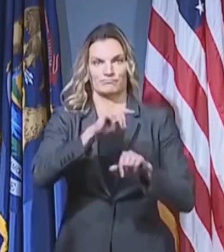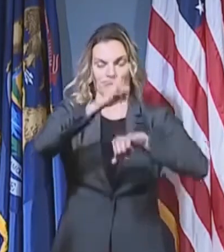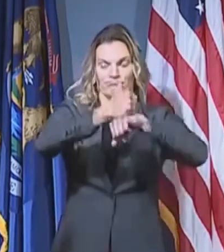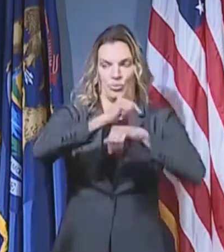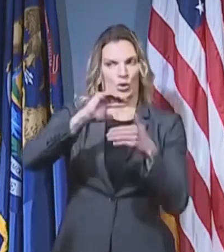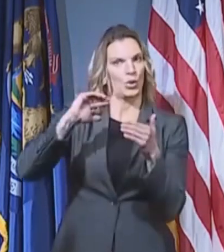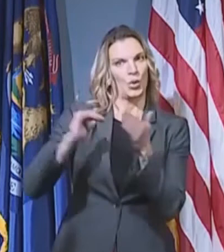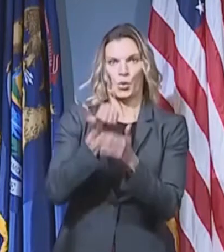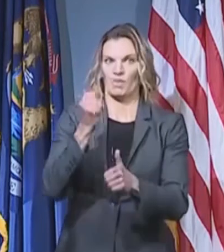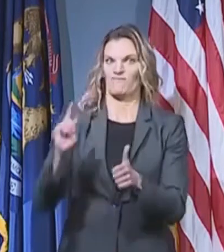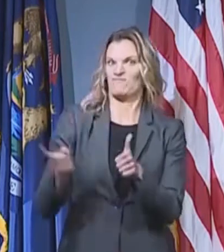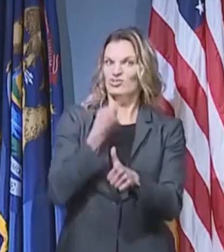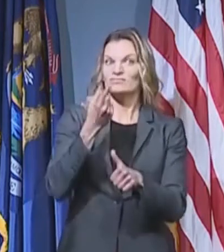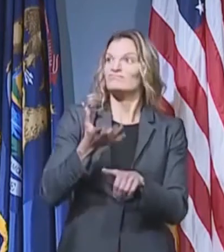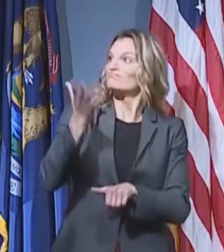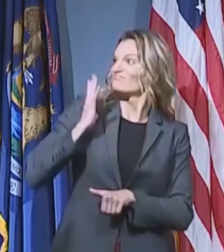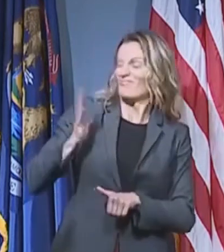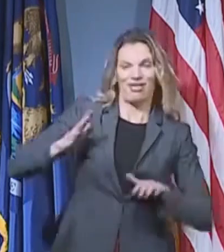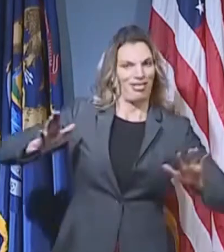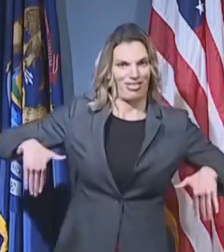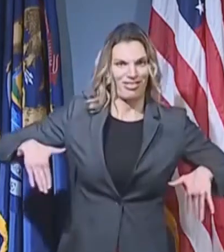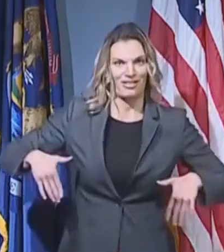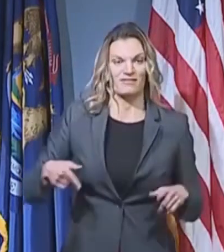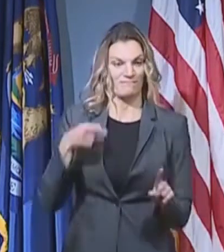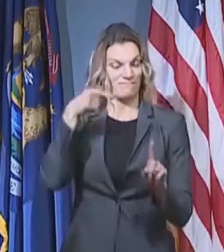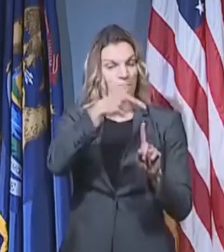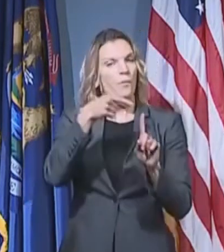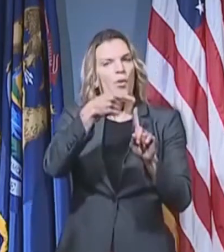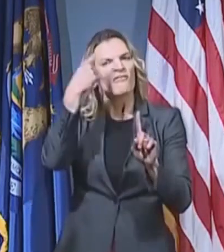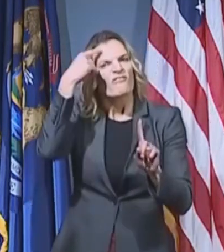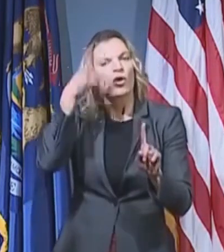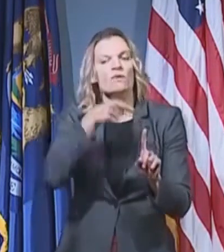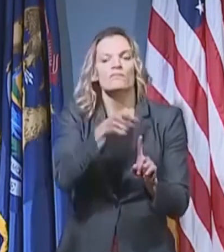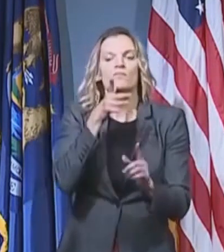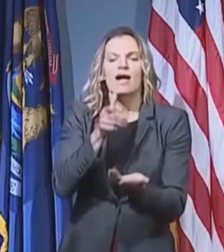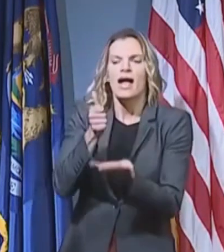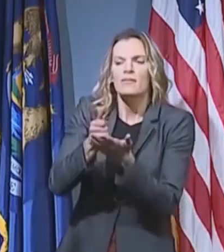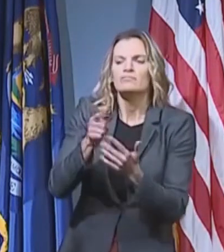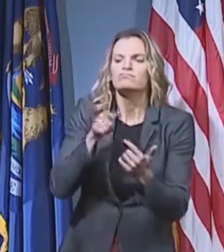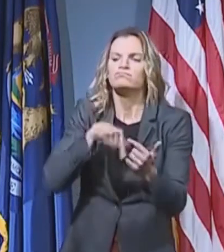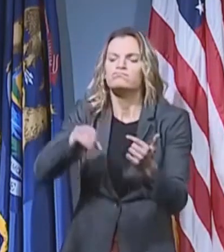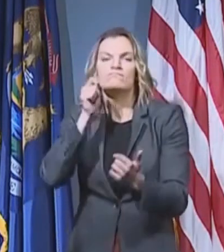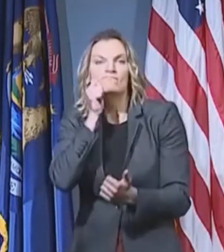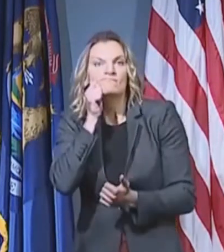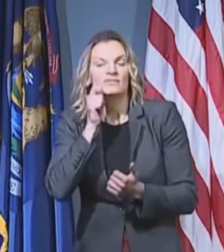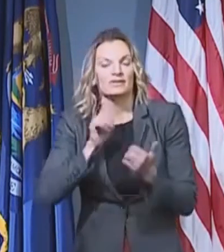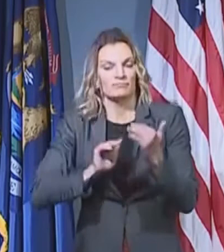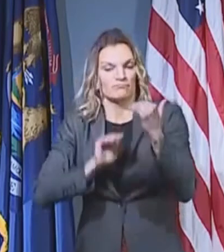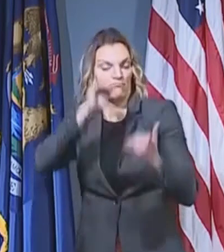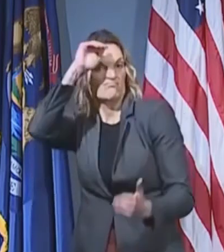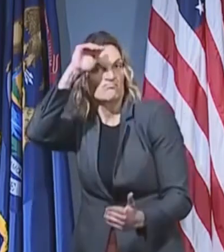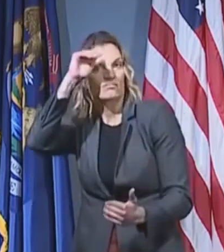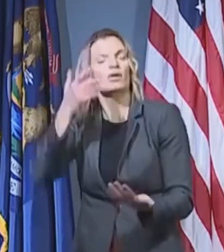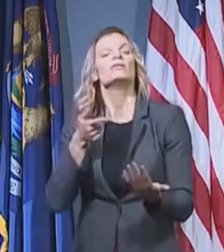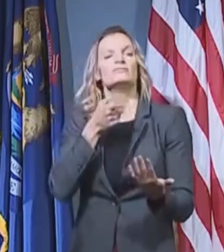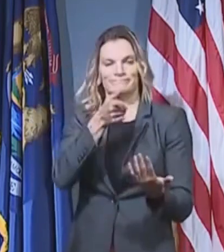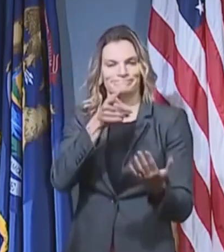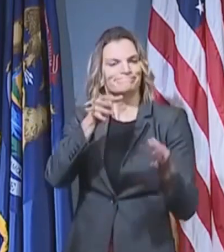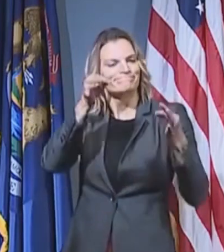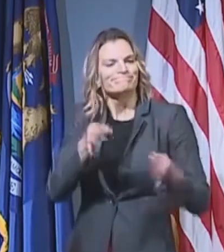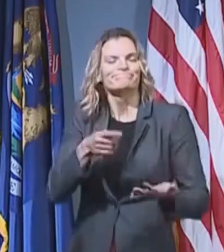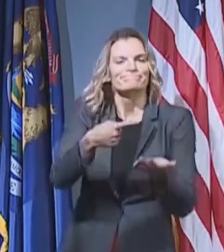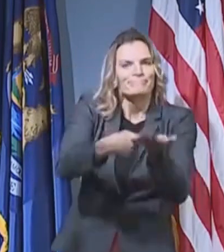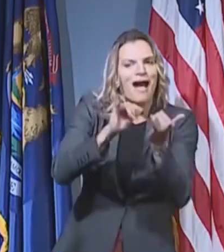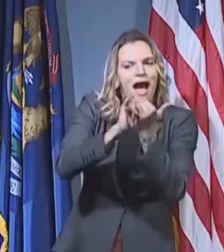focusing on African American issues in Michigan. And I'm proud to work closely with leaders like those here today to build a more just and equitable